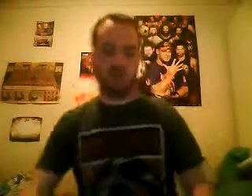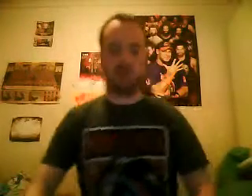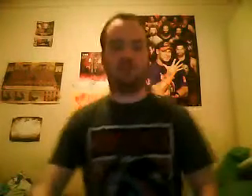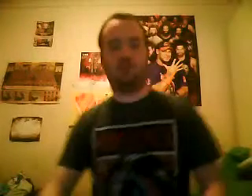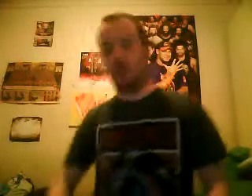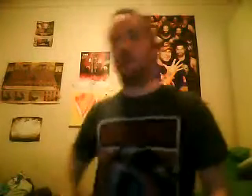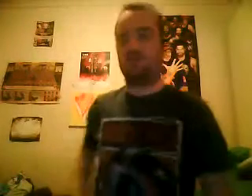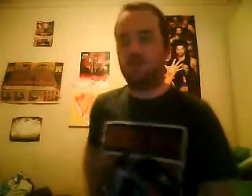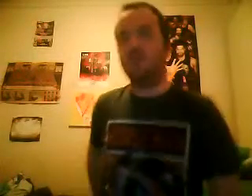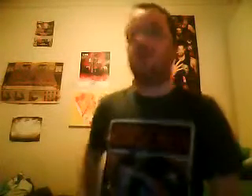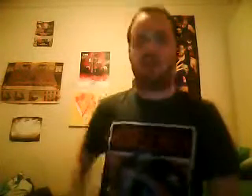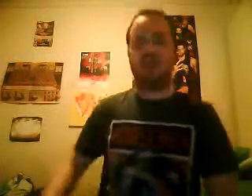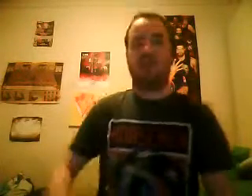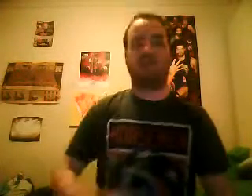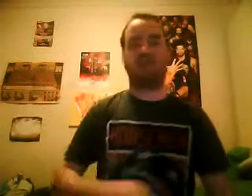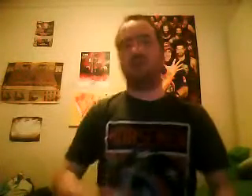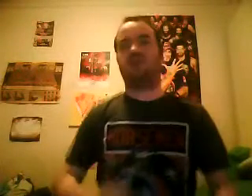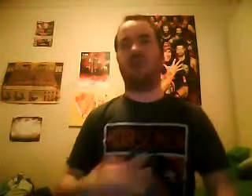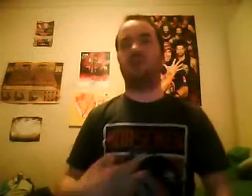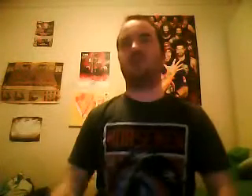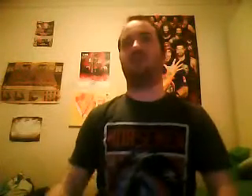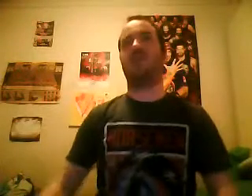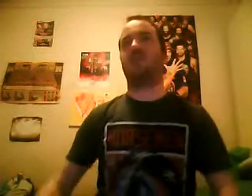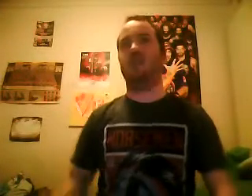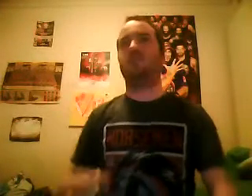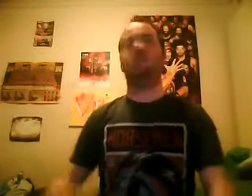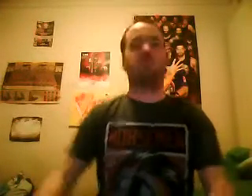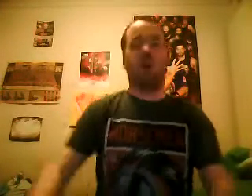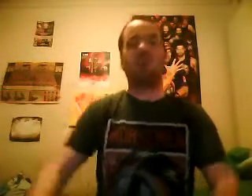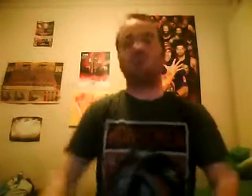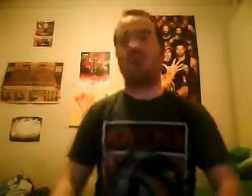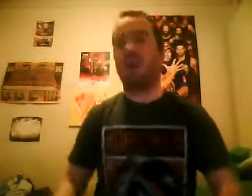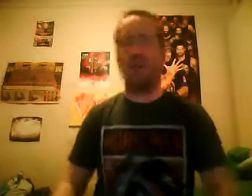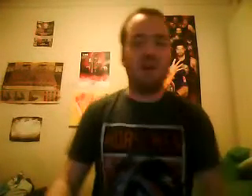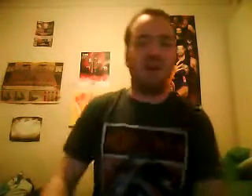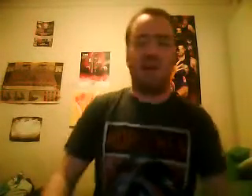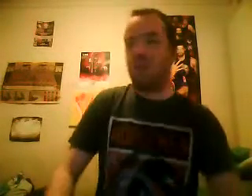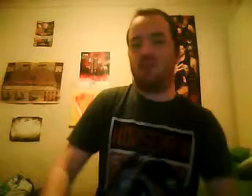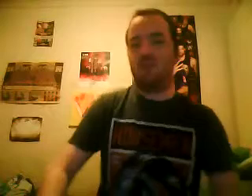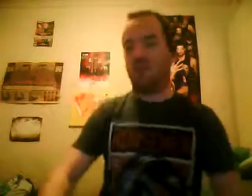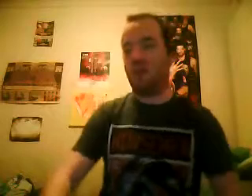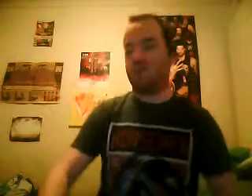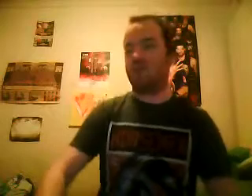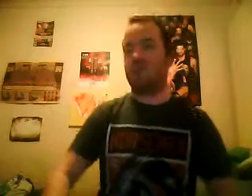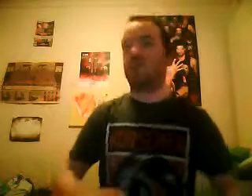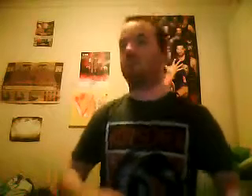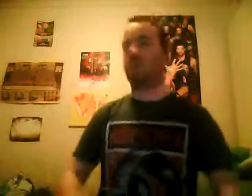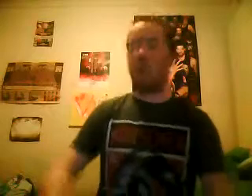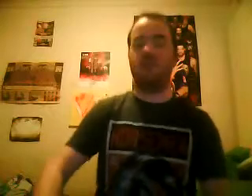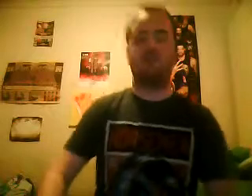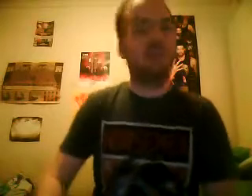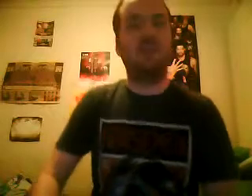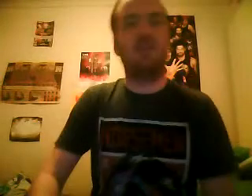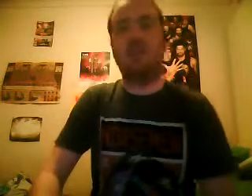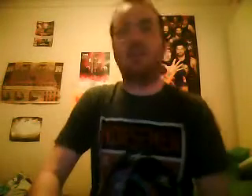a joke. This title is nothing but a joke, man. Oh my god, it's such a joke. You know, I